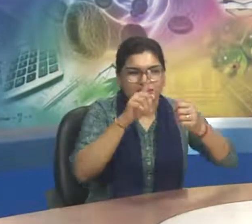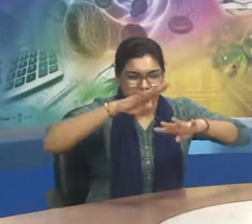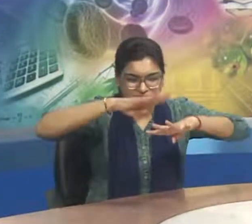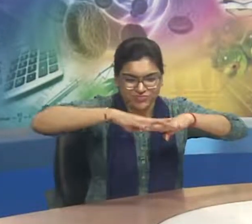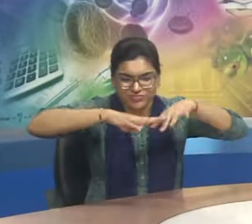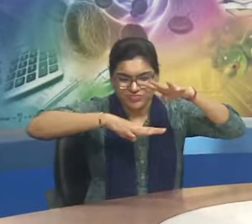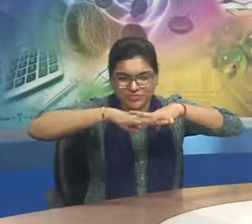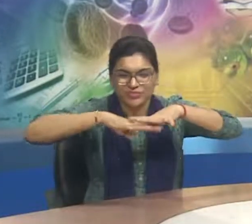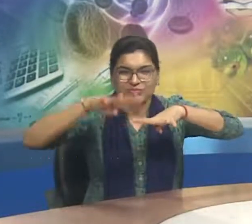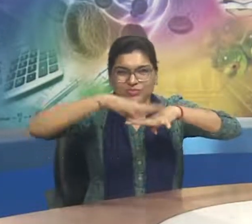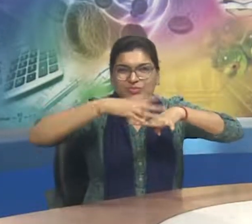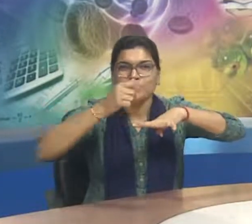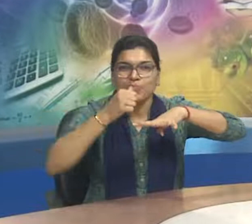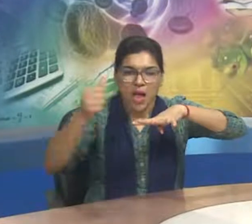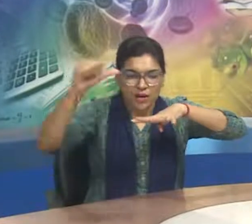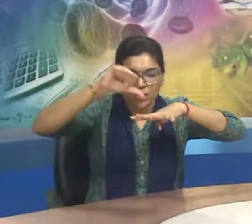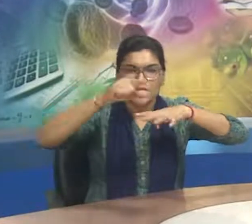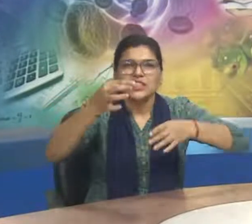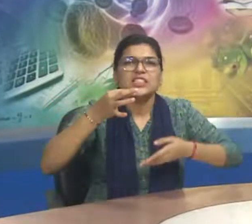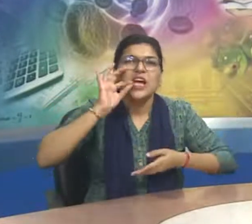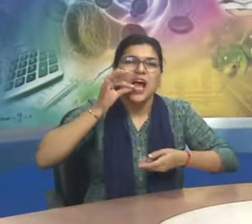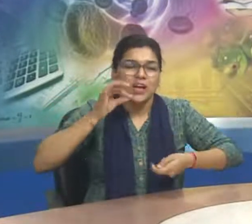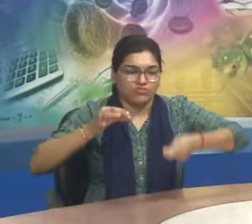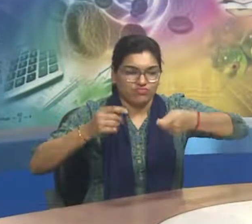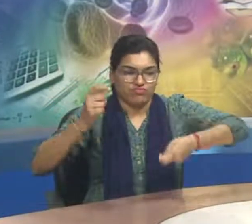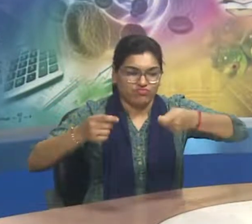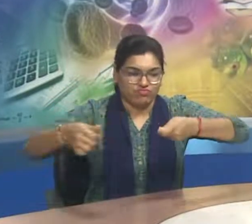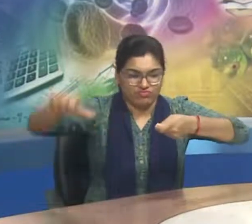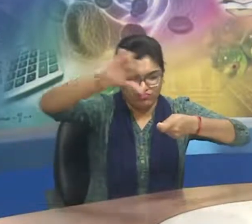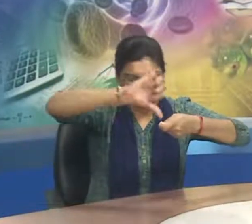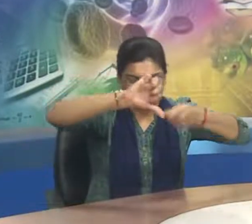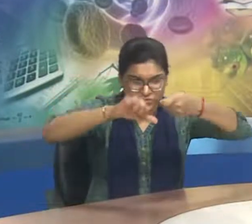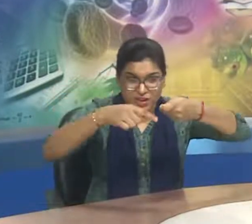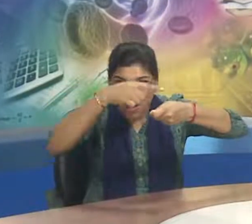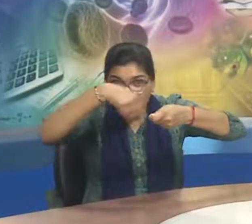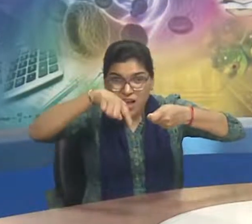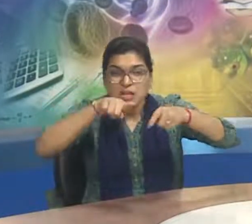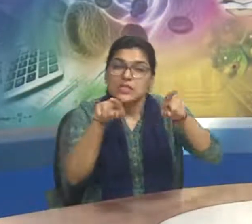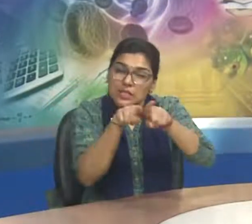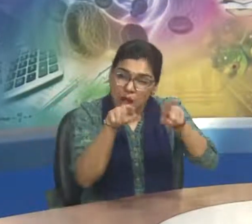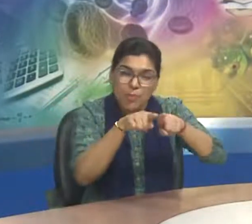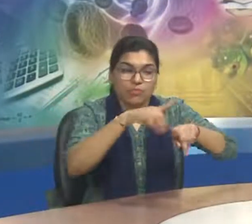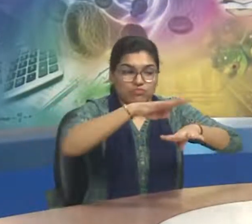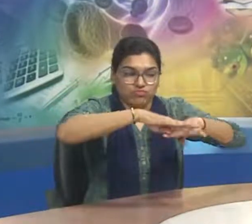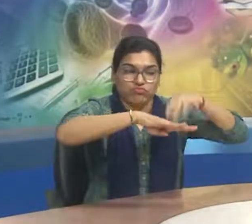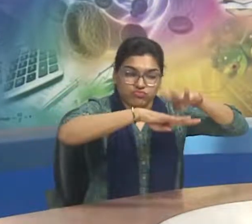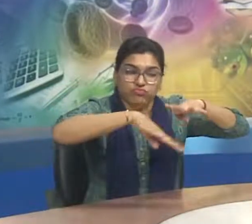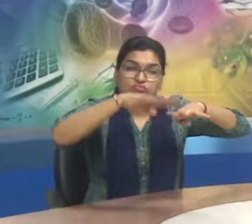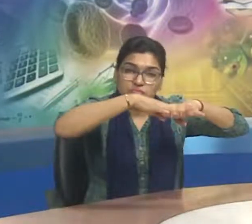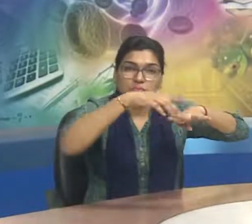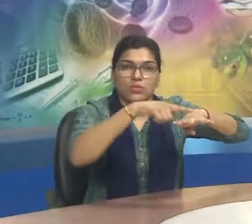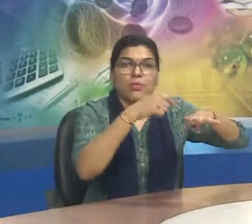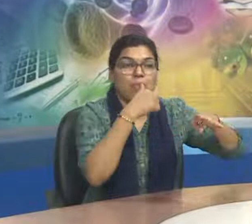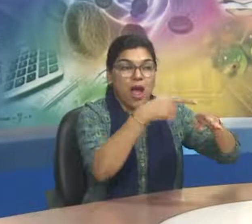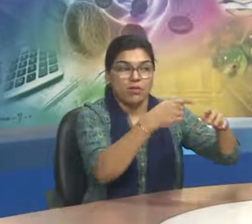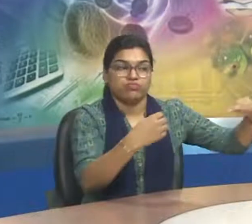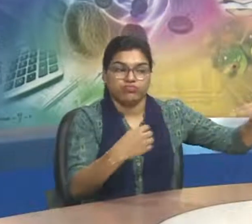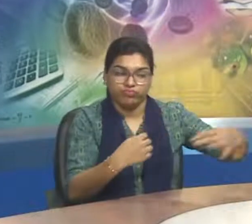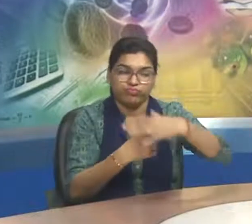those water bodies, they filter the water, and the filtered water is sent through pipes and taps